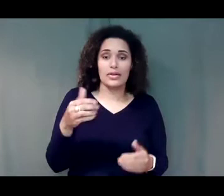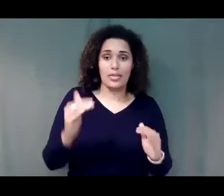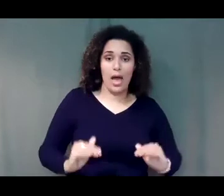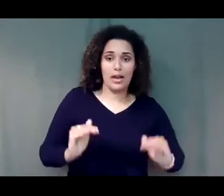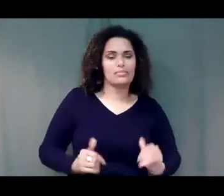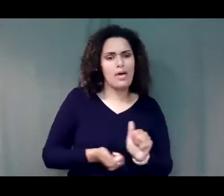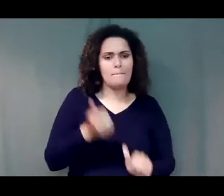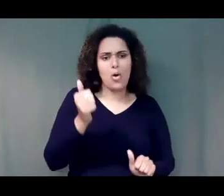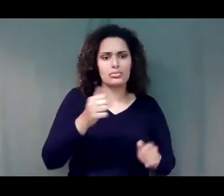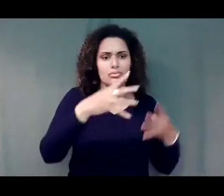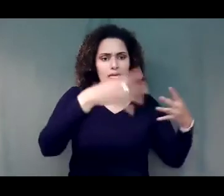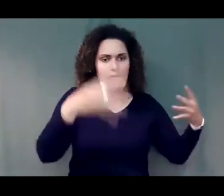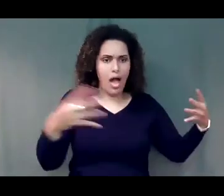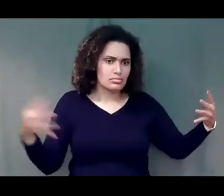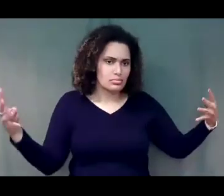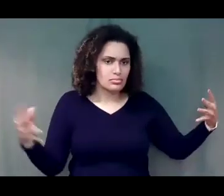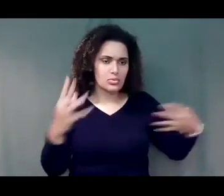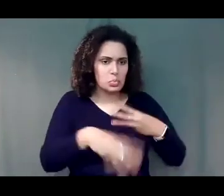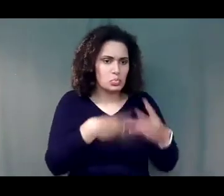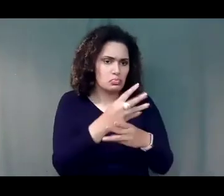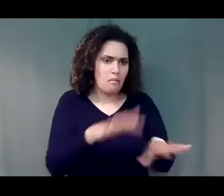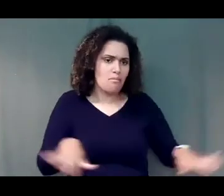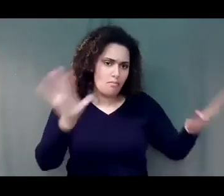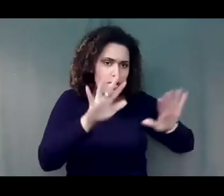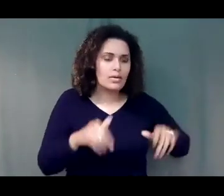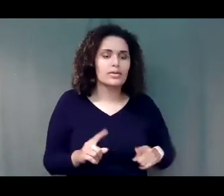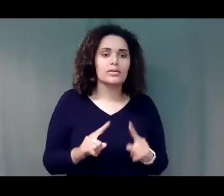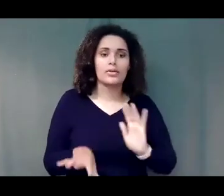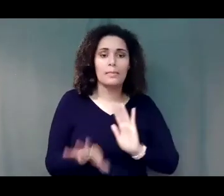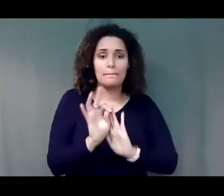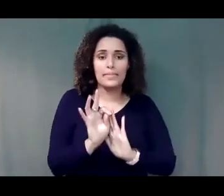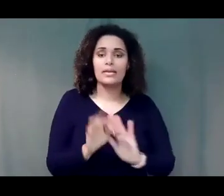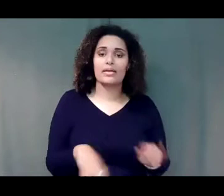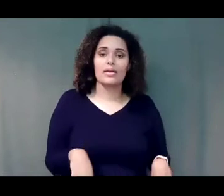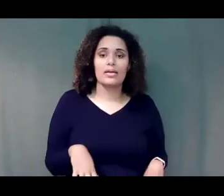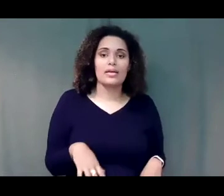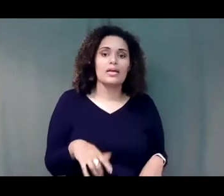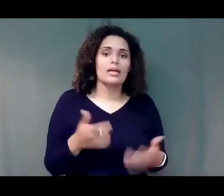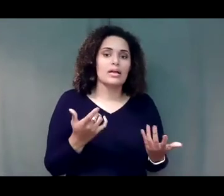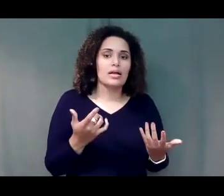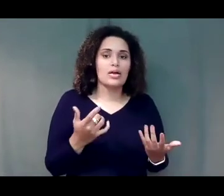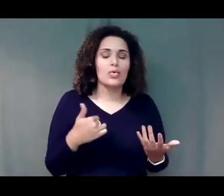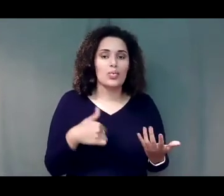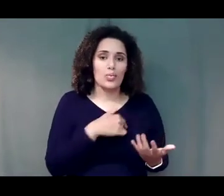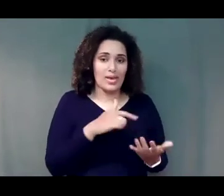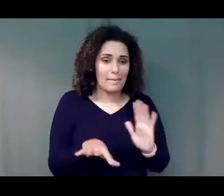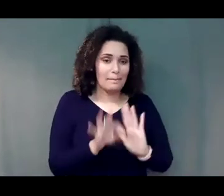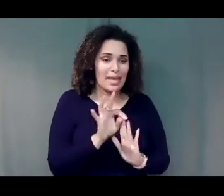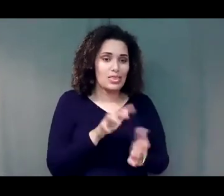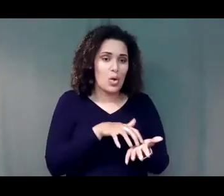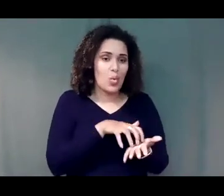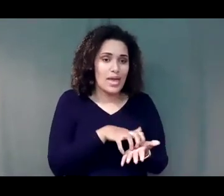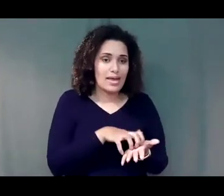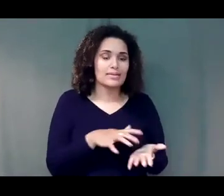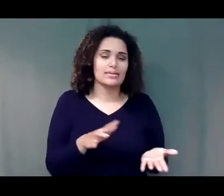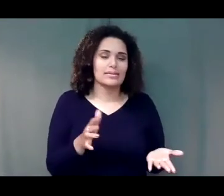you could choose which roots it goes on. And we chose the sort of least vigorous, weakest, I guess is the best way to